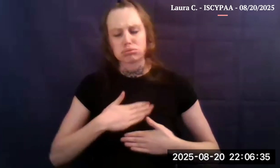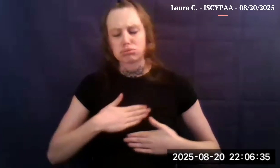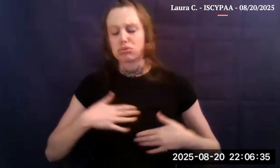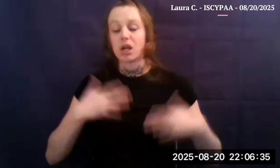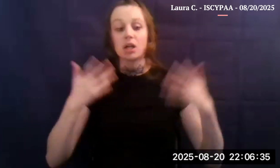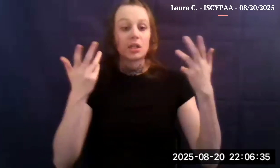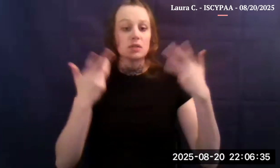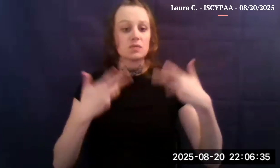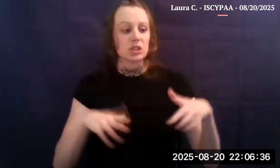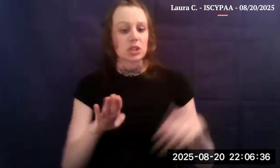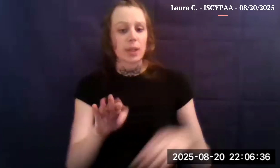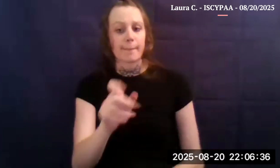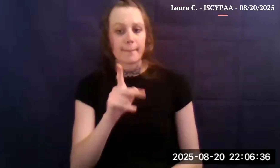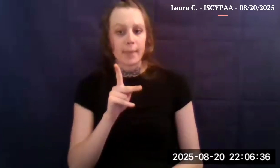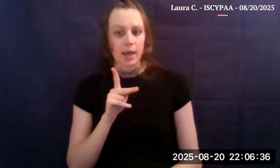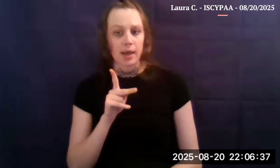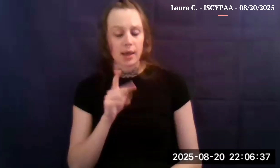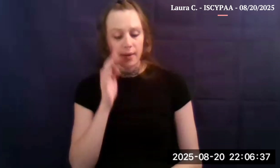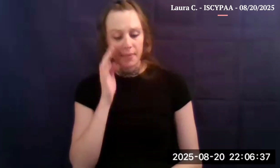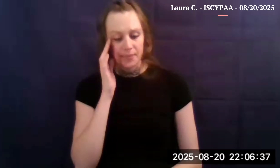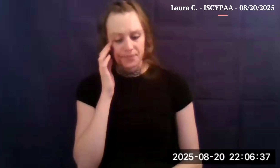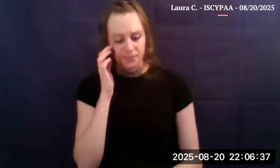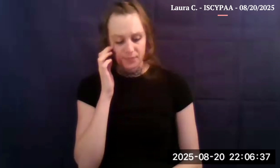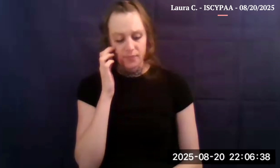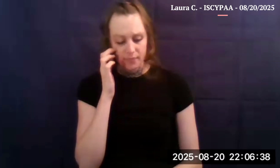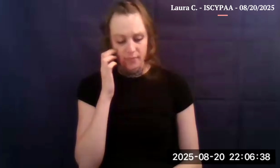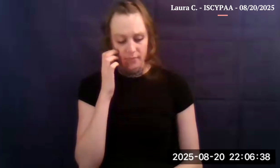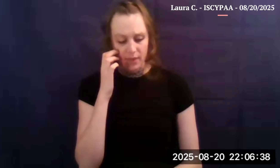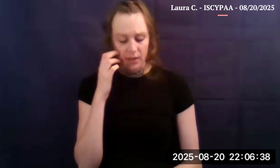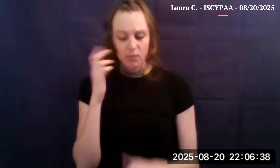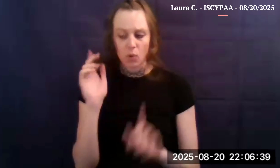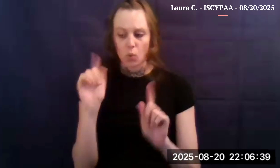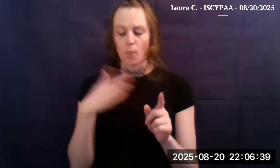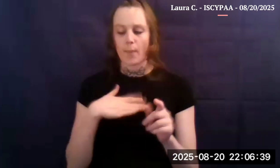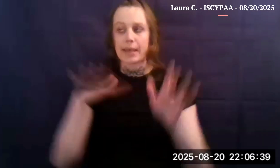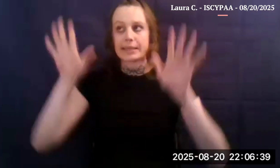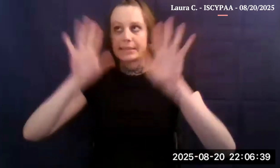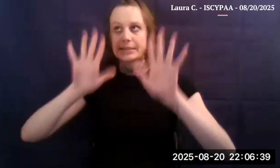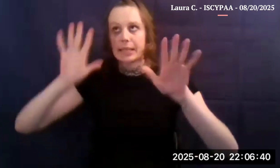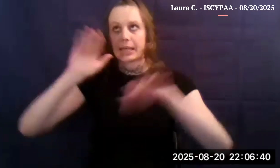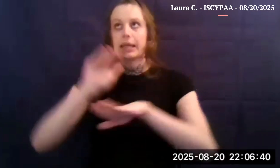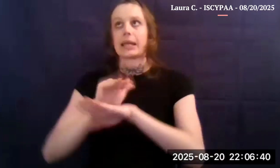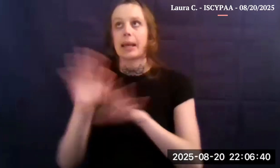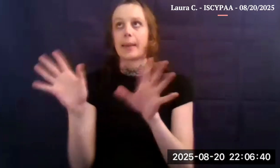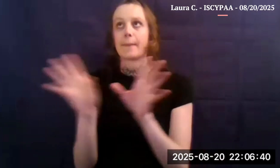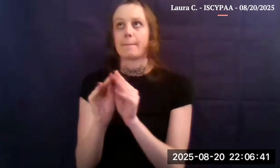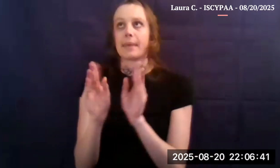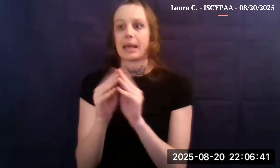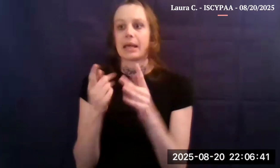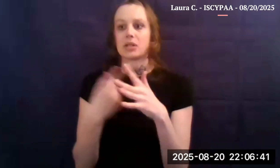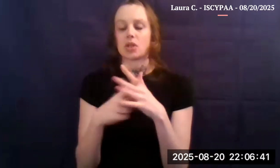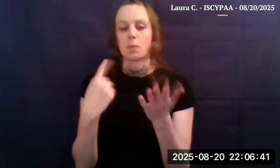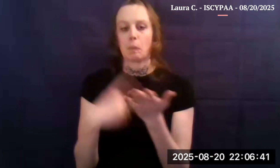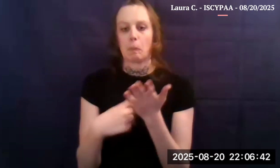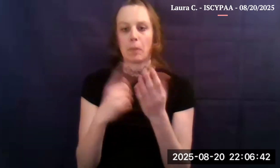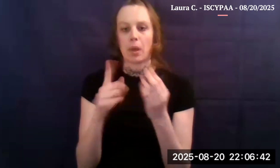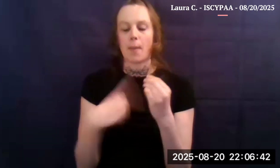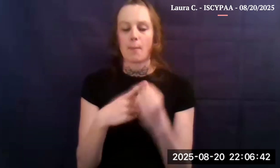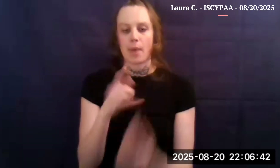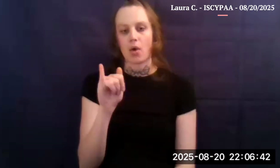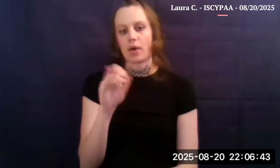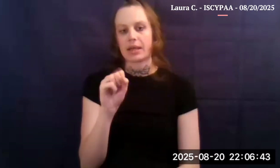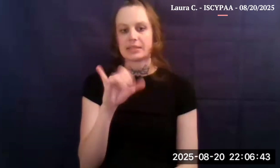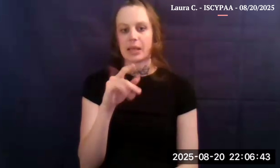back and so I'm walking into my Sunday night meeting and I start talking about ISCYPAA with